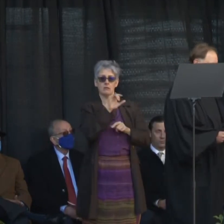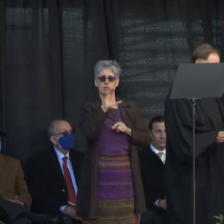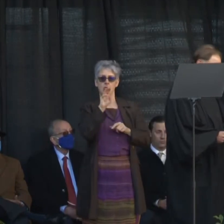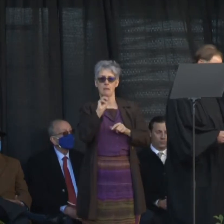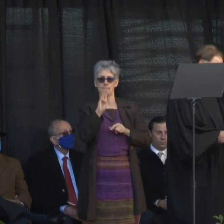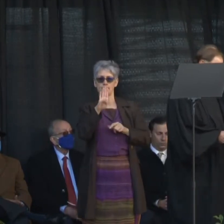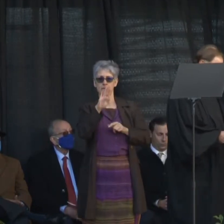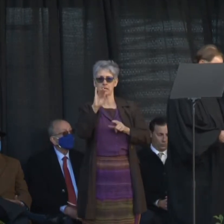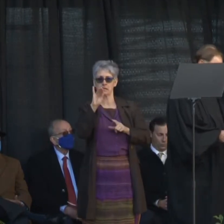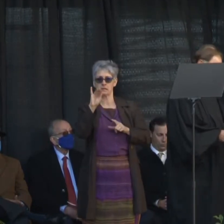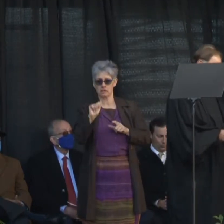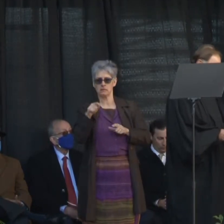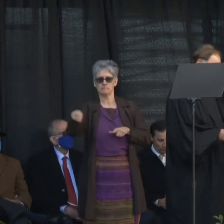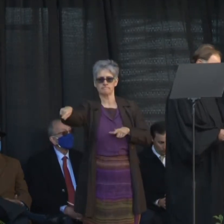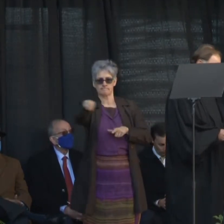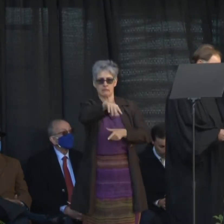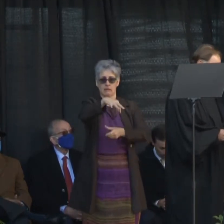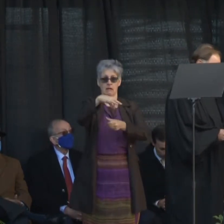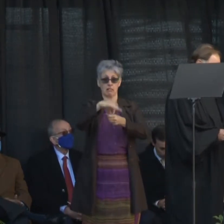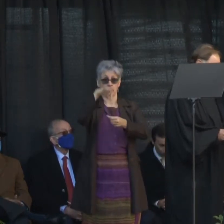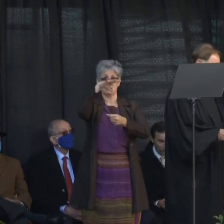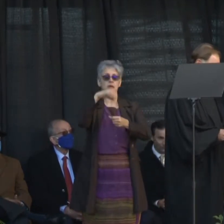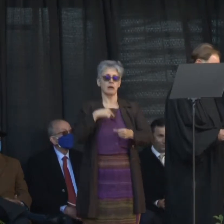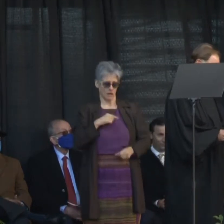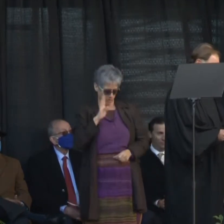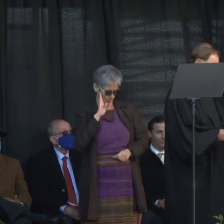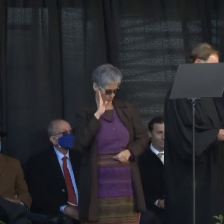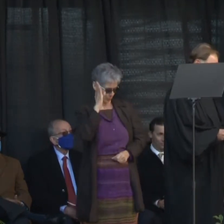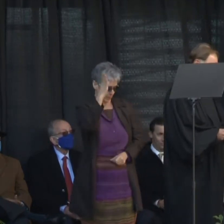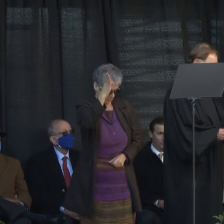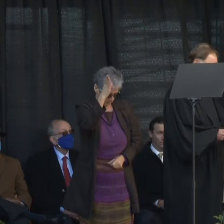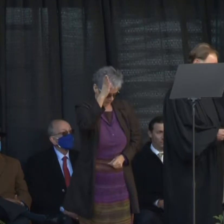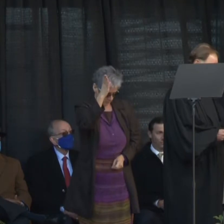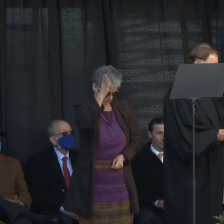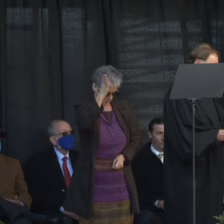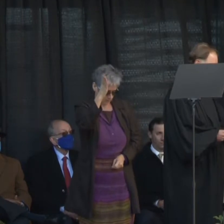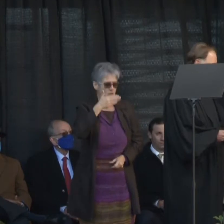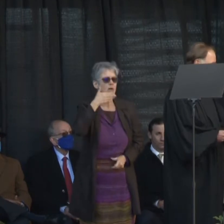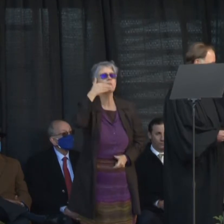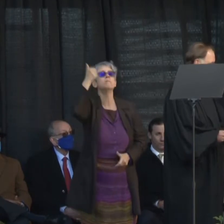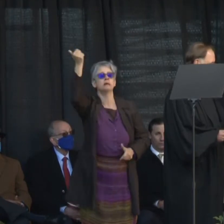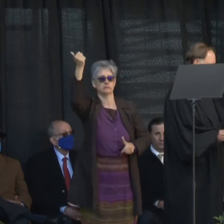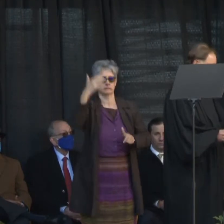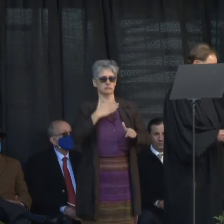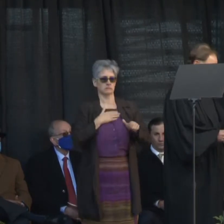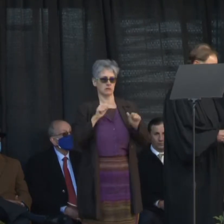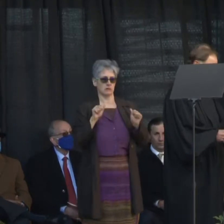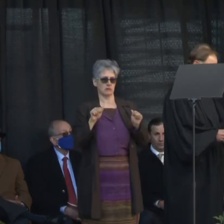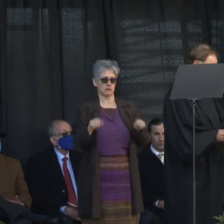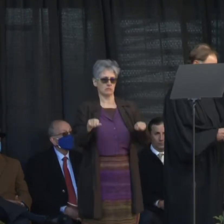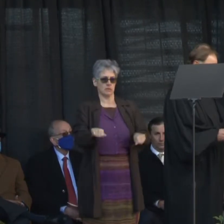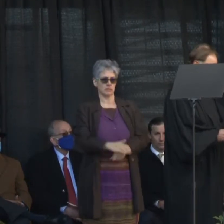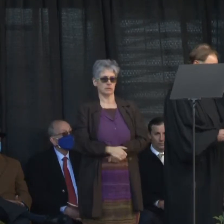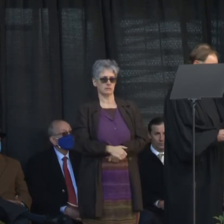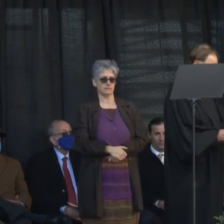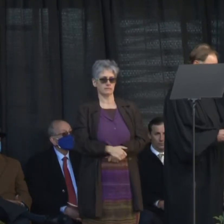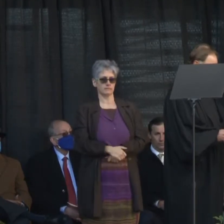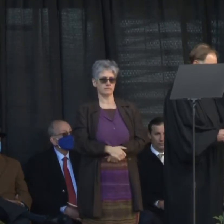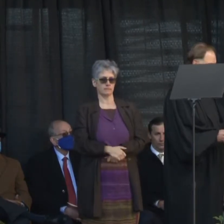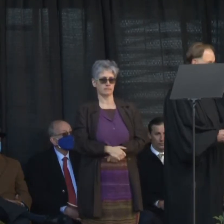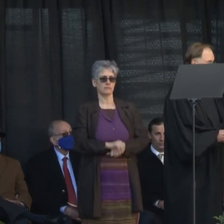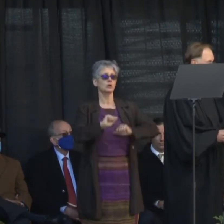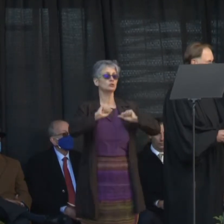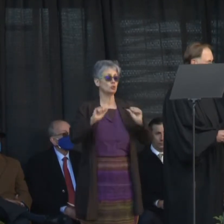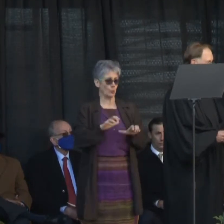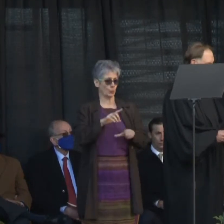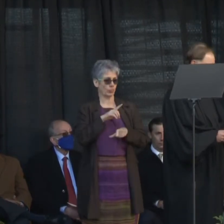been elected. To which I have been elected. And that I will. That I will. To the best of my ability. To the best of my ability.